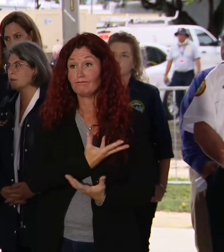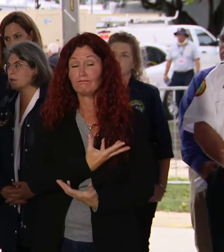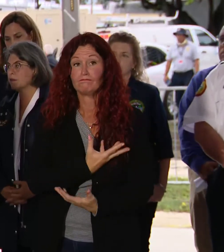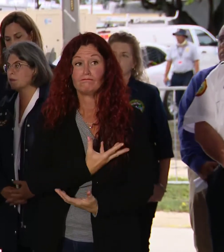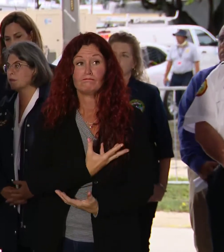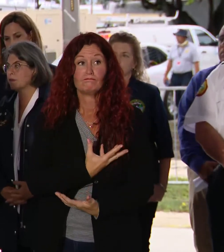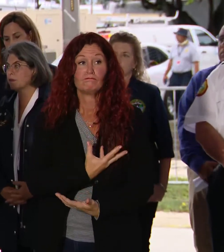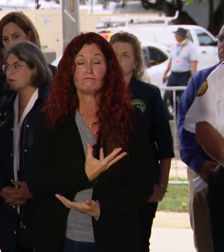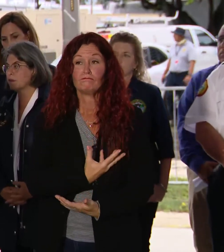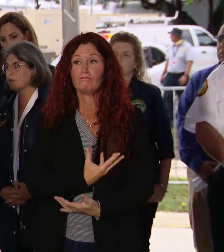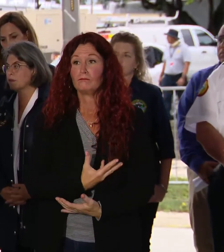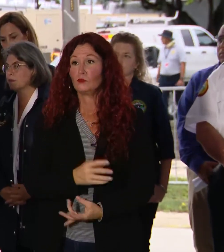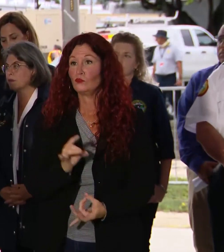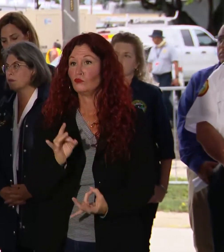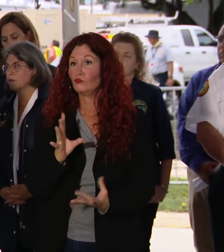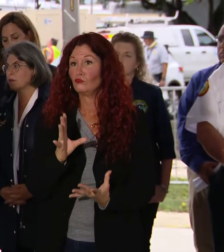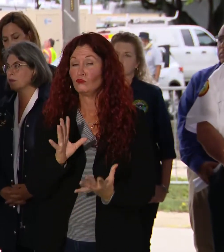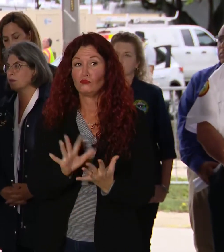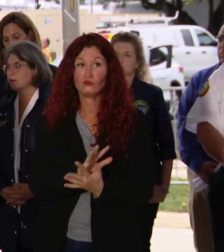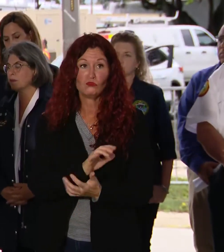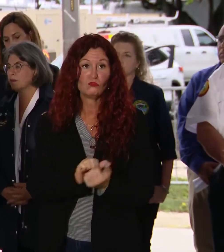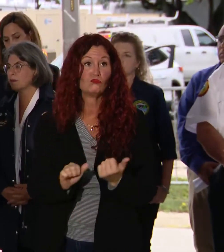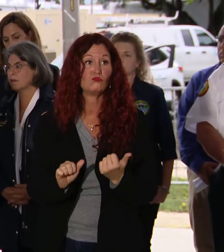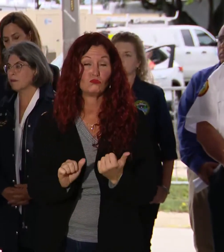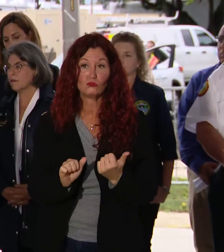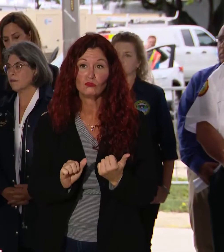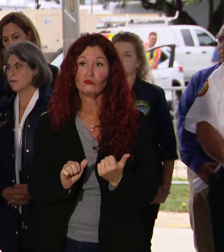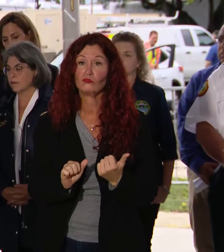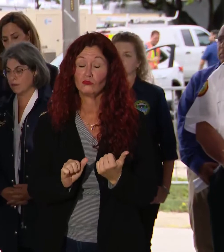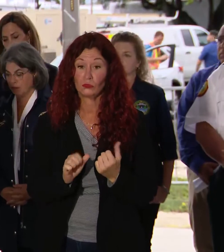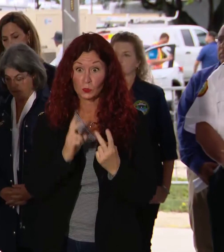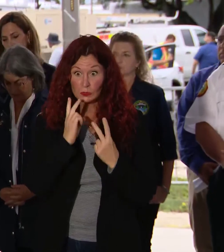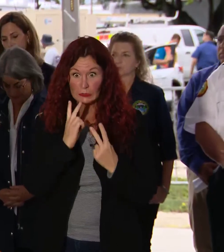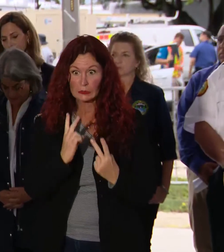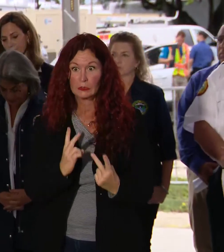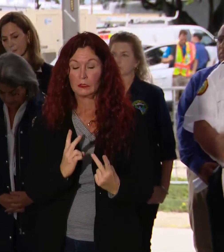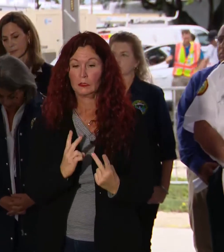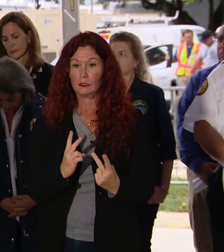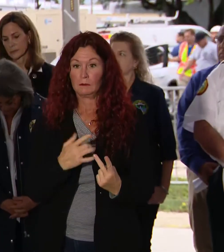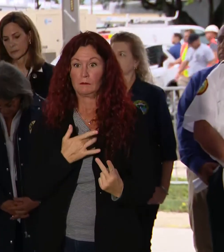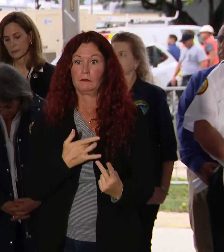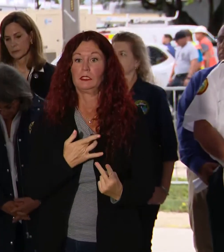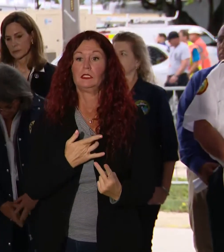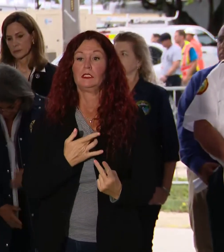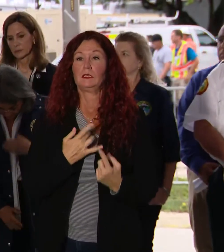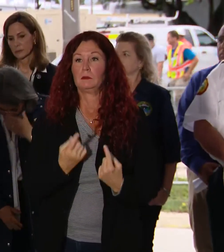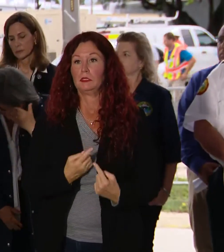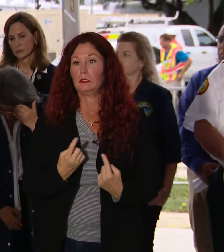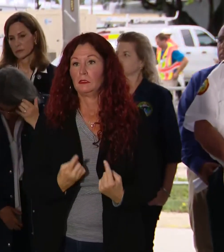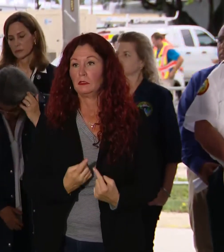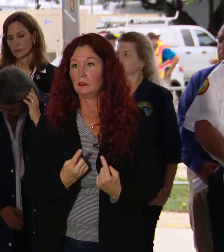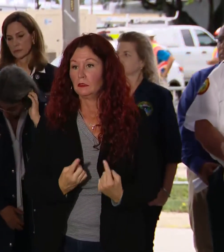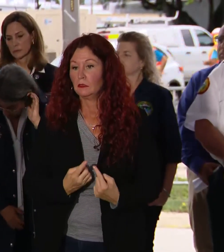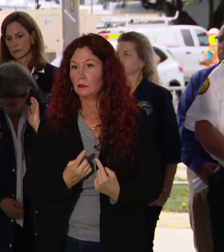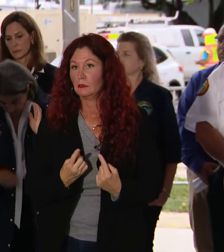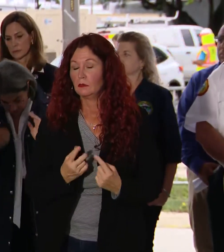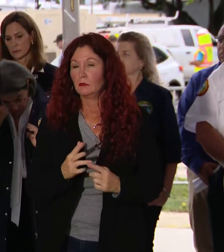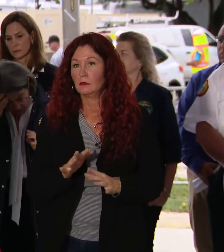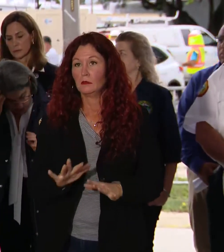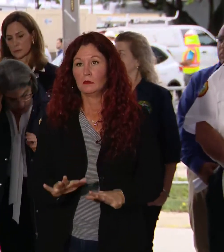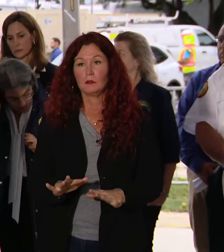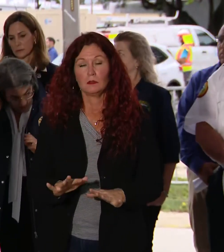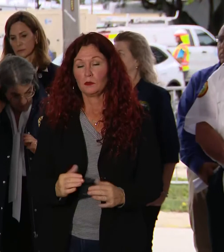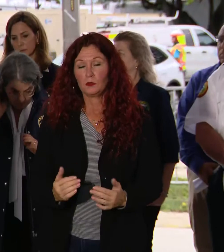I saw really how it helped give them the kind of solace that they're going to need